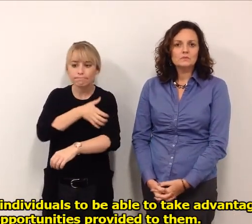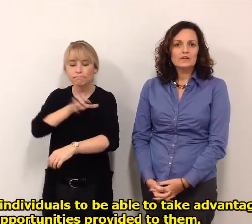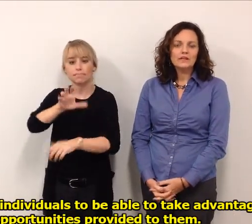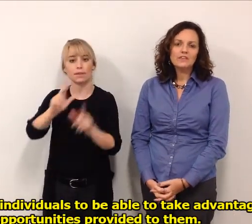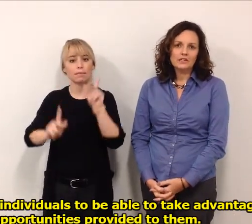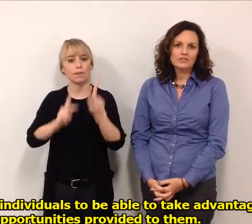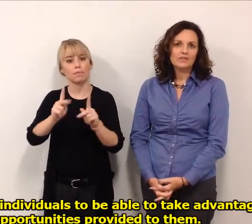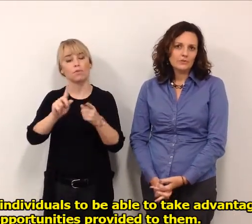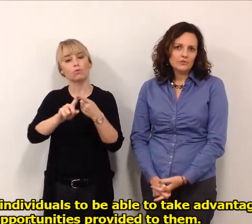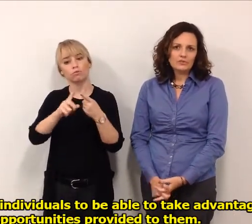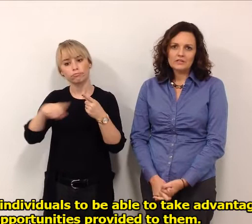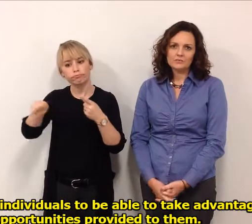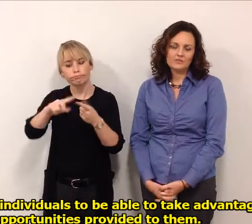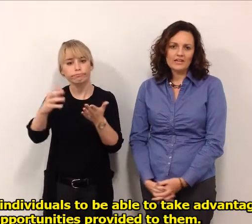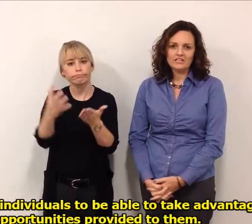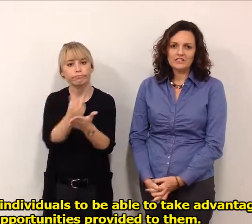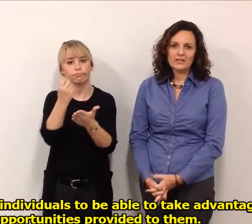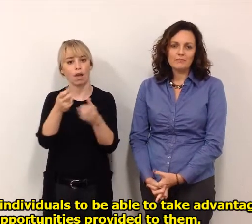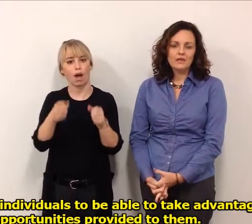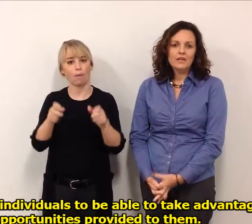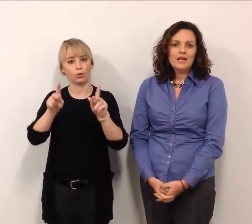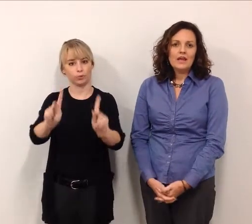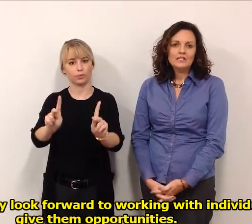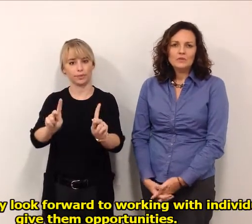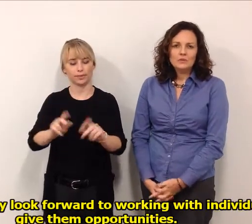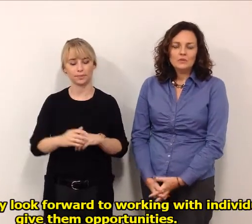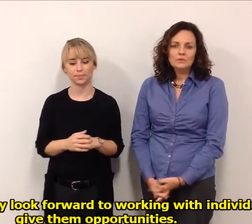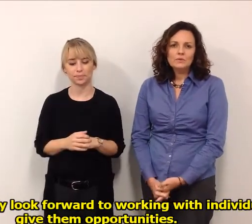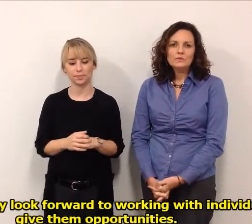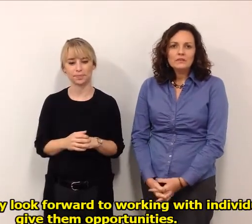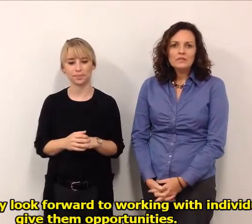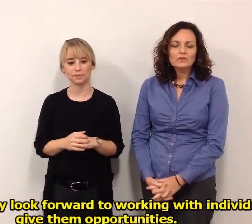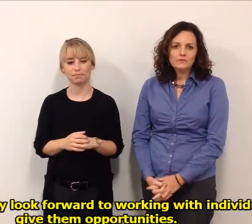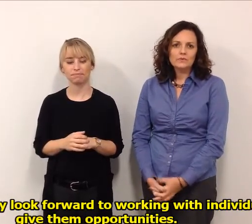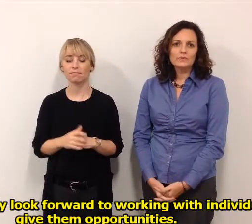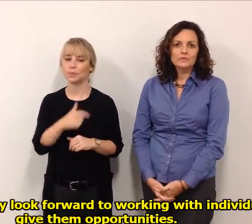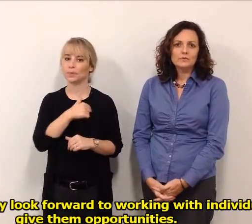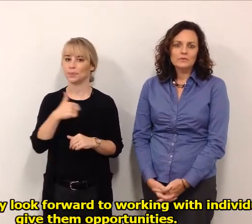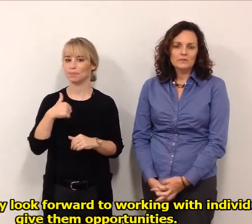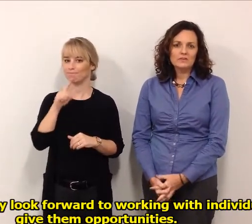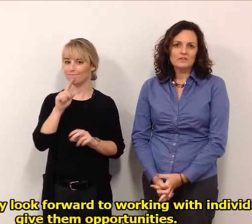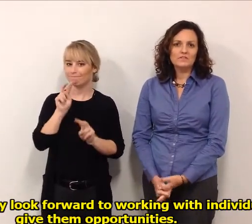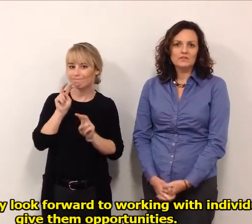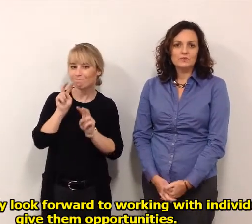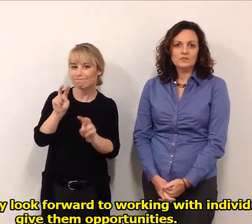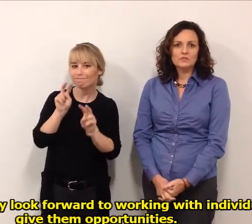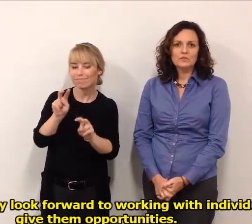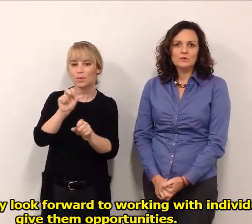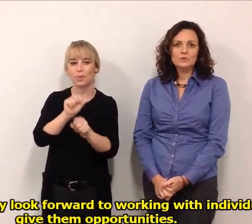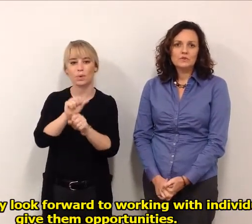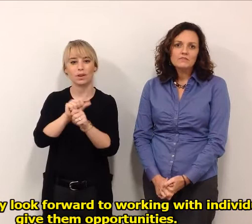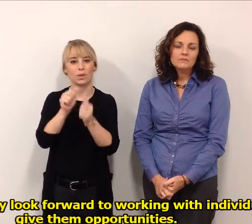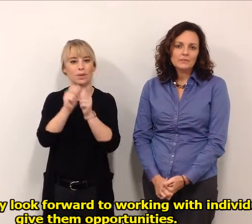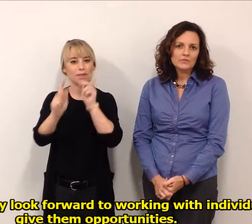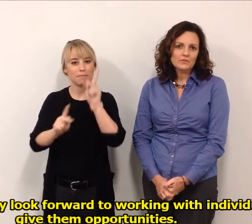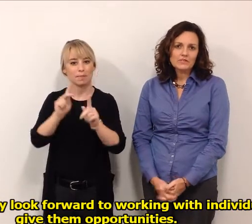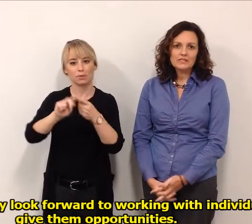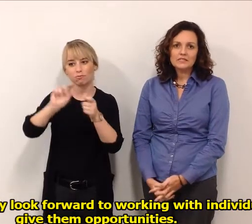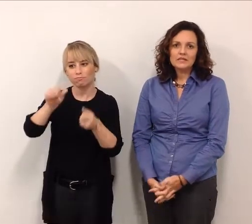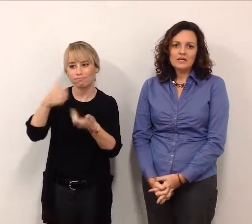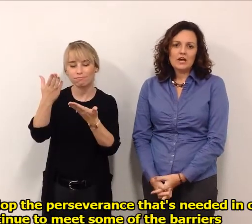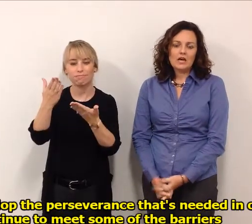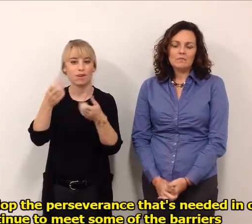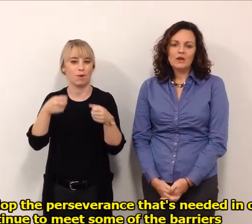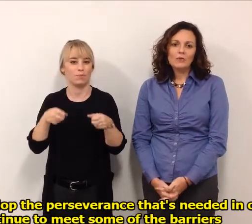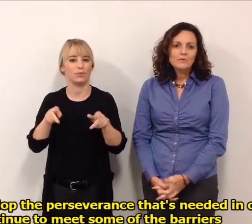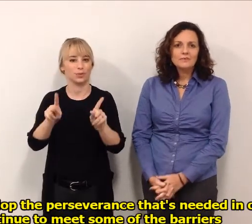able to take advantage of opportunities provided to them. And so we really look forward to working with individuals to give them